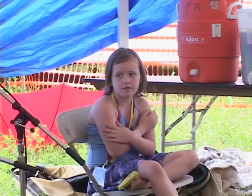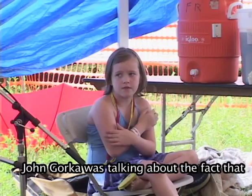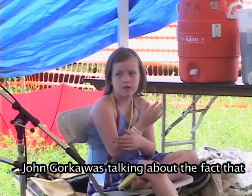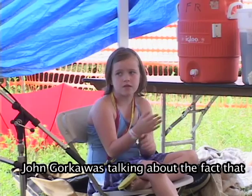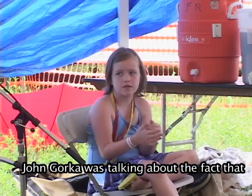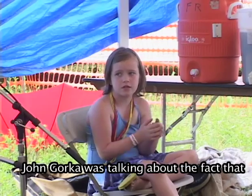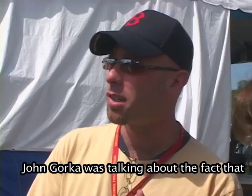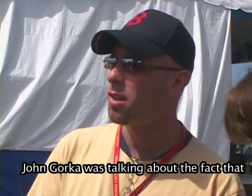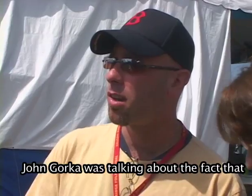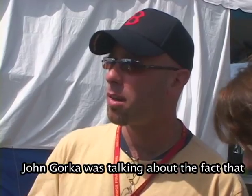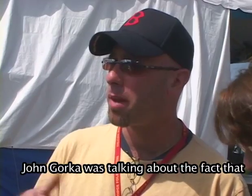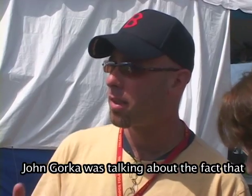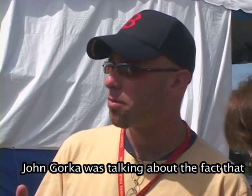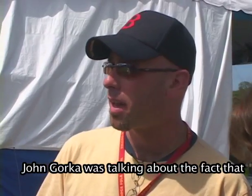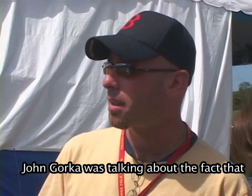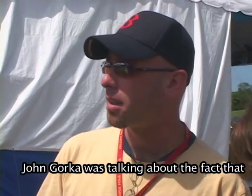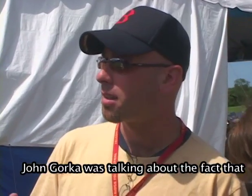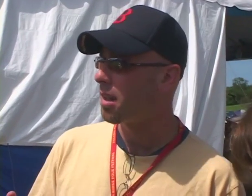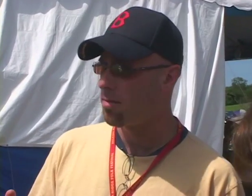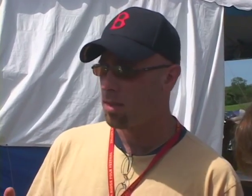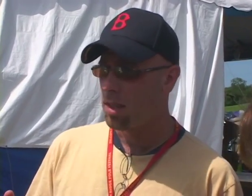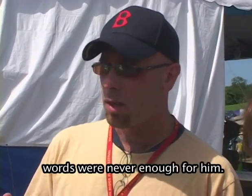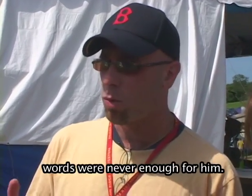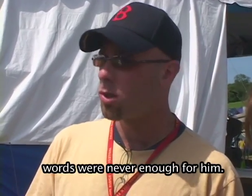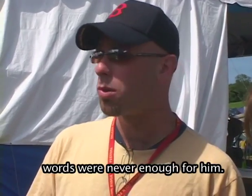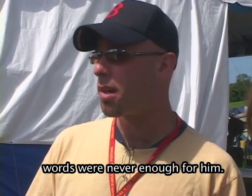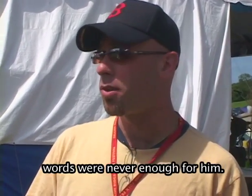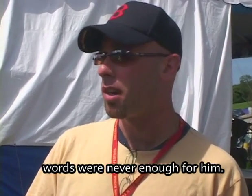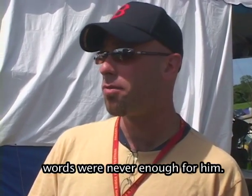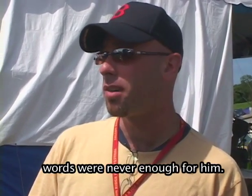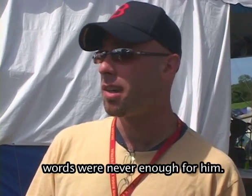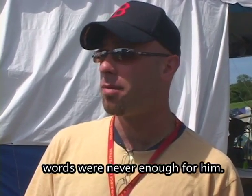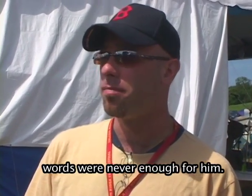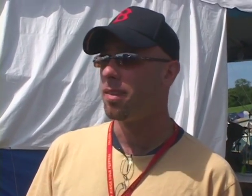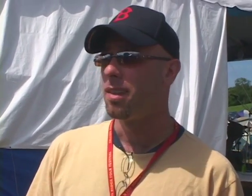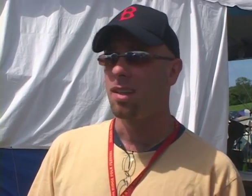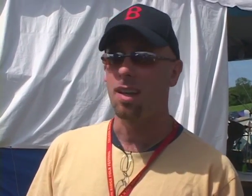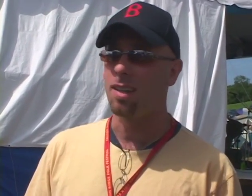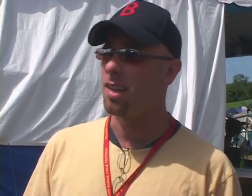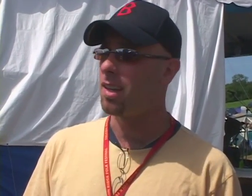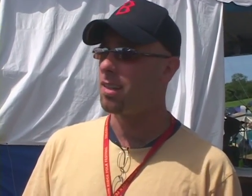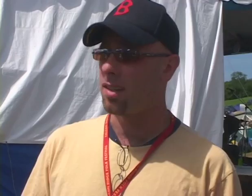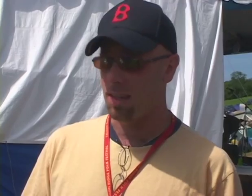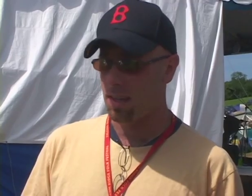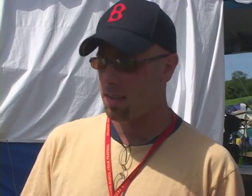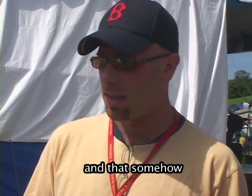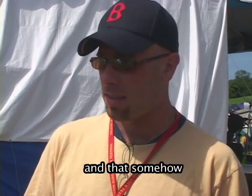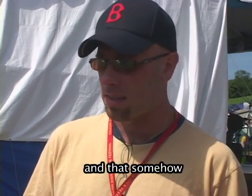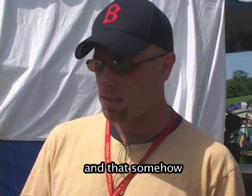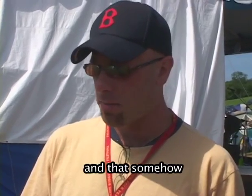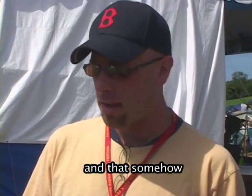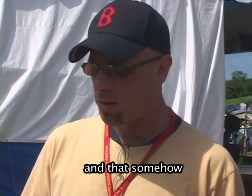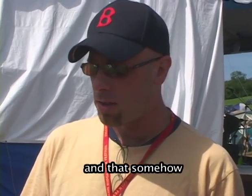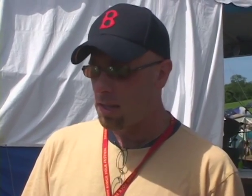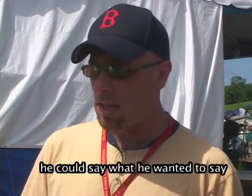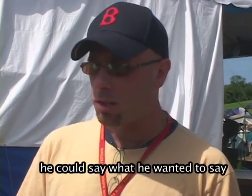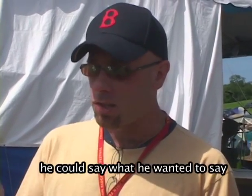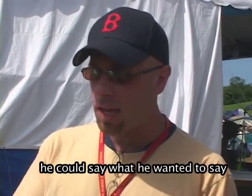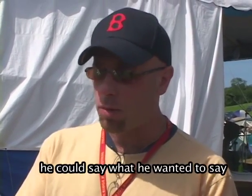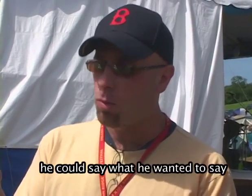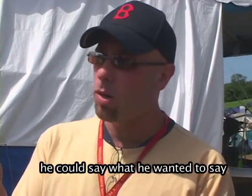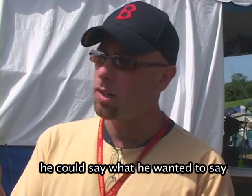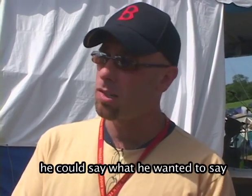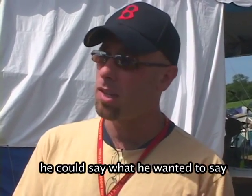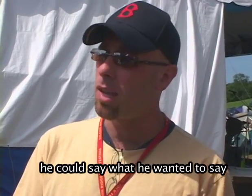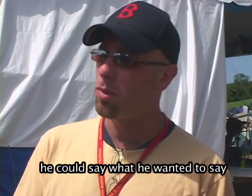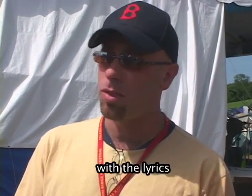I think it was John Gorka actually talking about the fact that that words were never enough for him, and that somehow he could